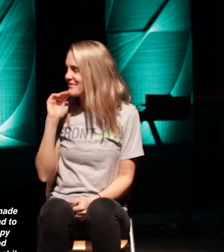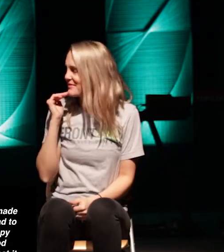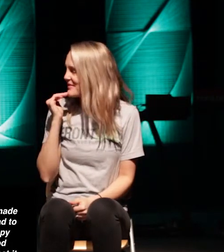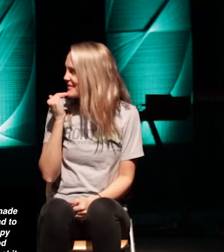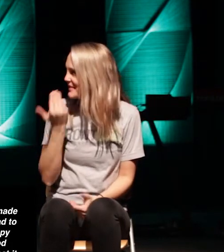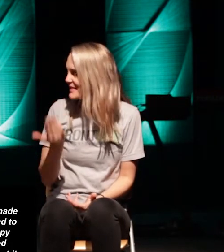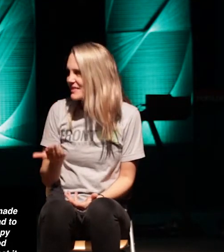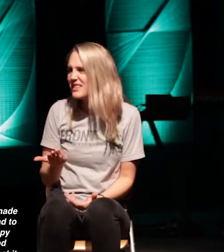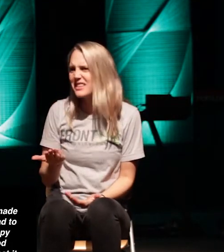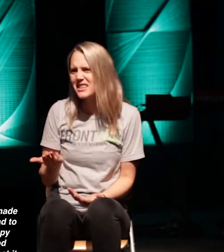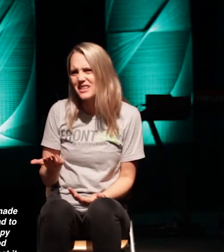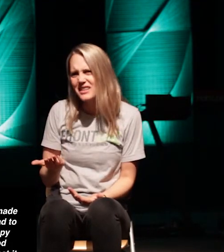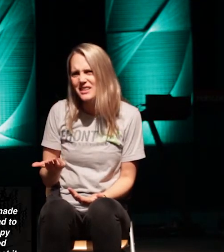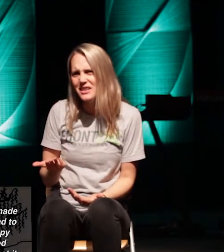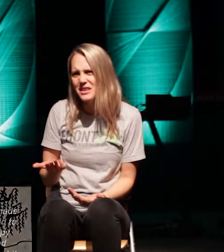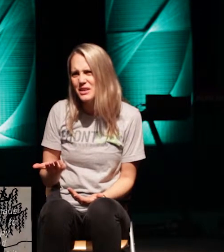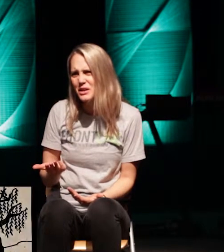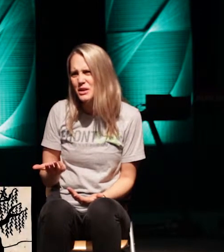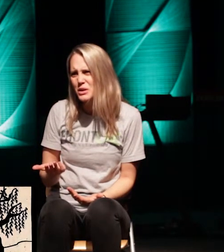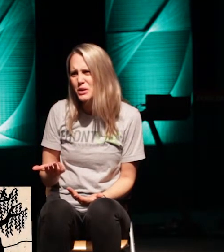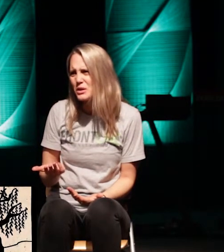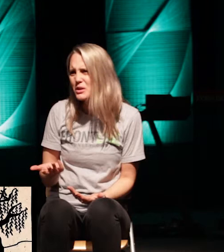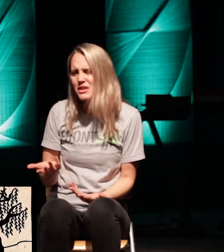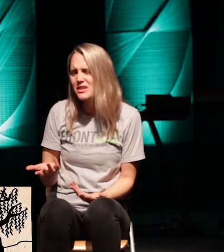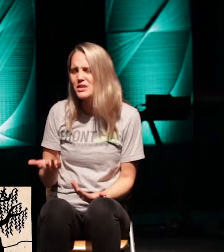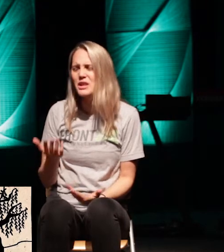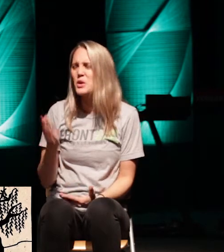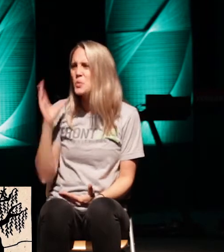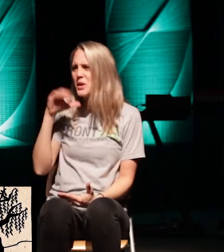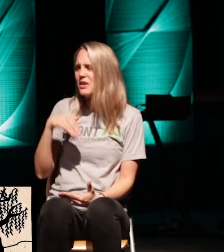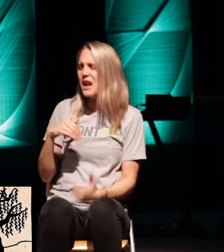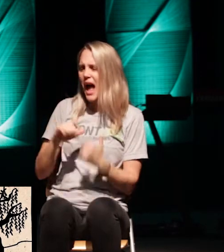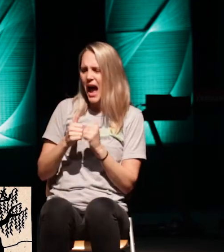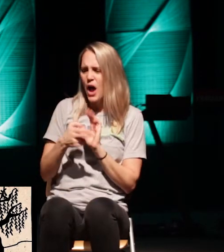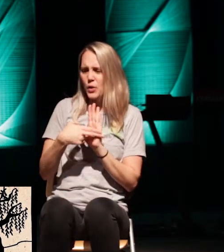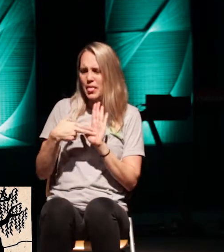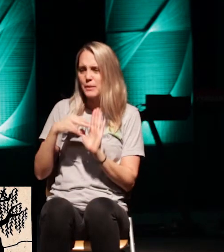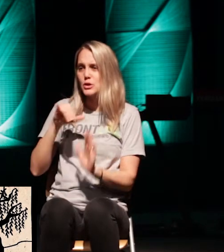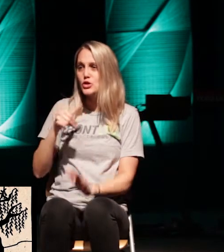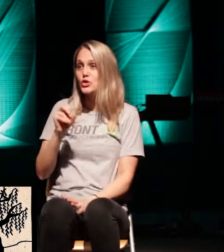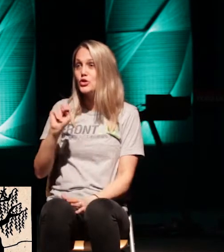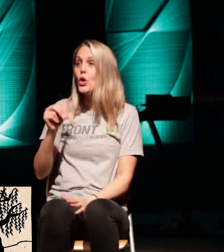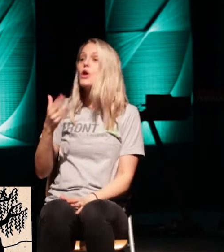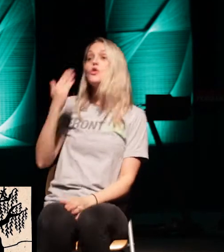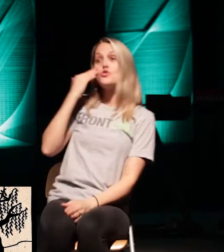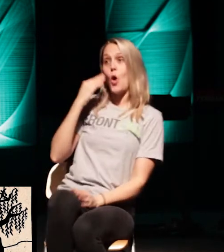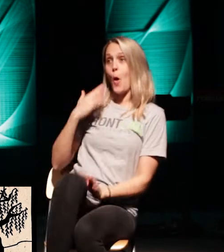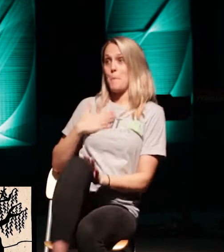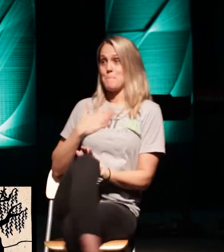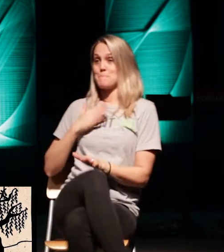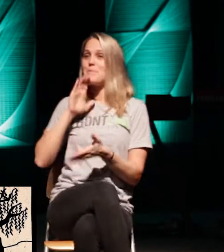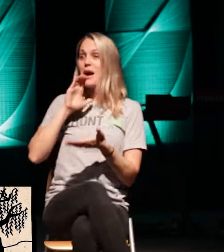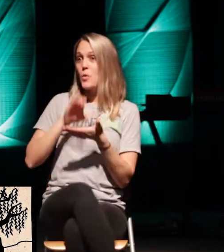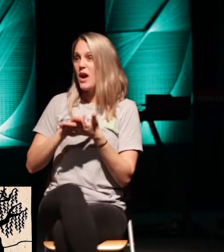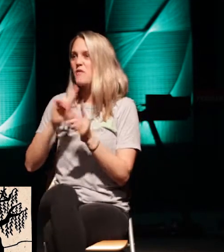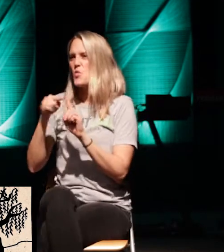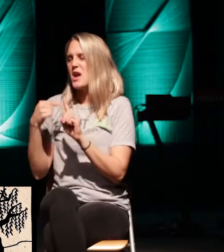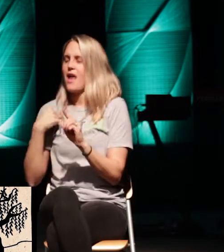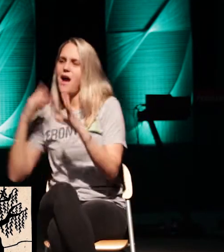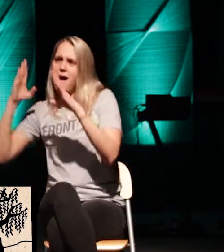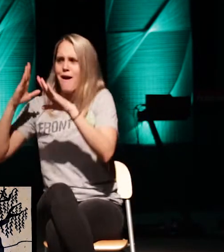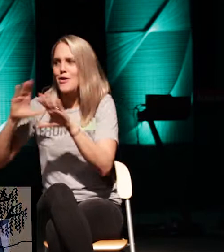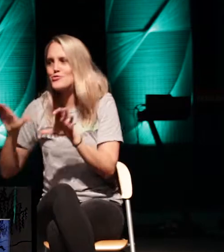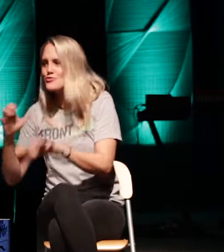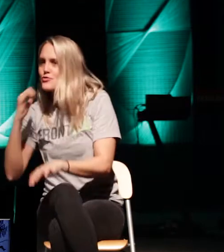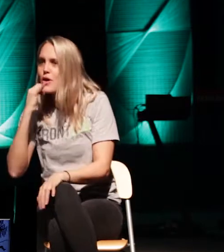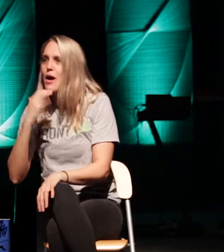I mean, it just gets old. You're like, I just don't even have a category for you, Jonah. You know what my wife does to me at home when I am naughty and misbehave? She looks at